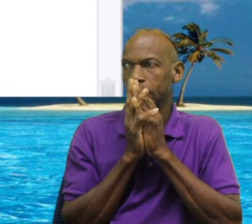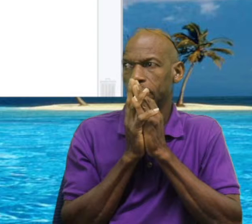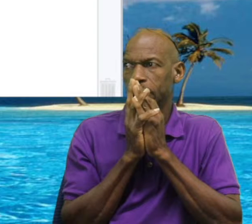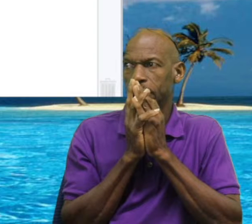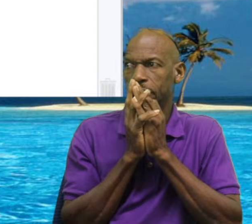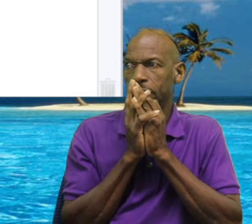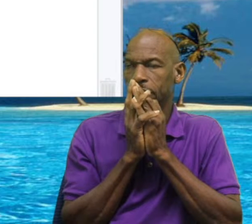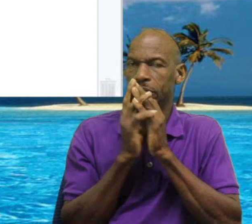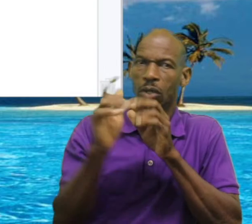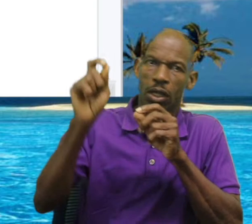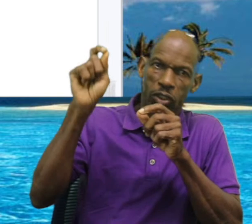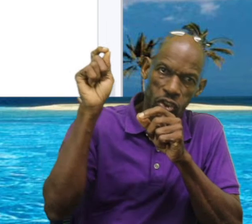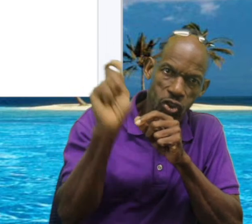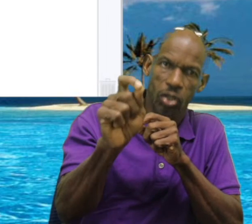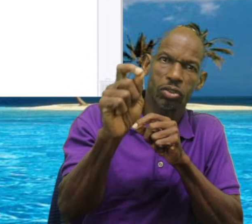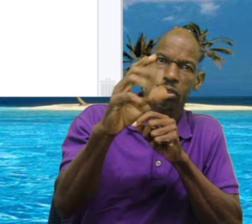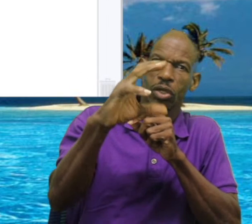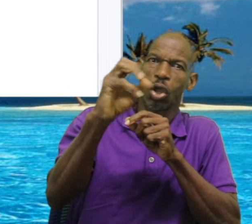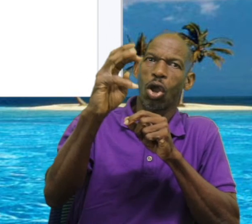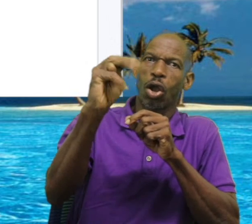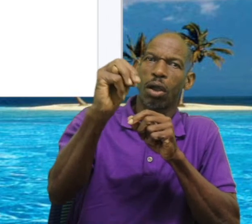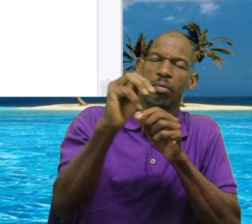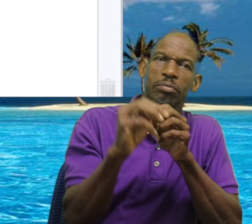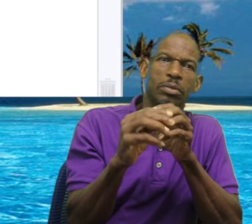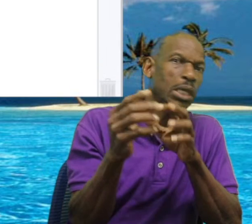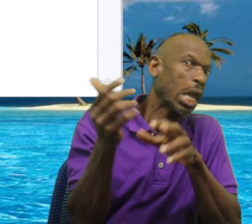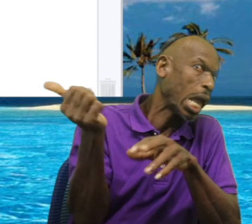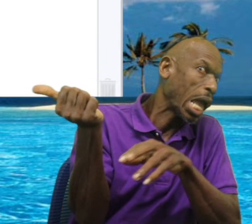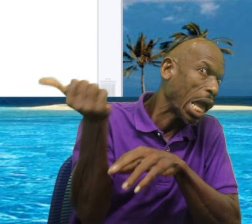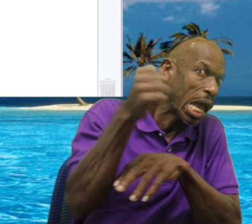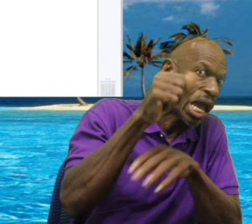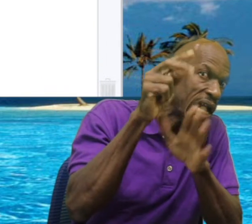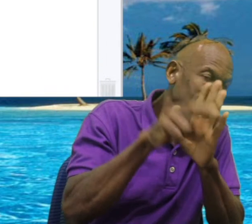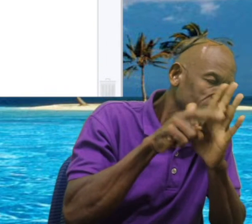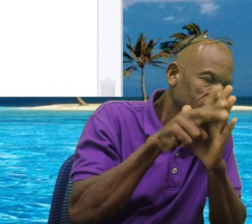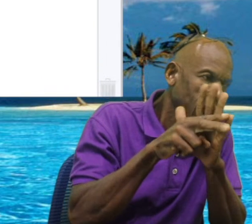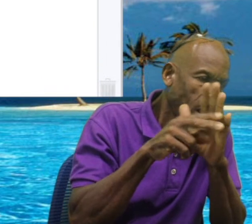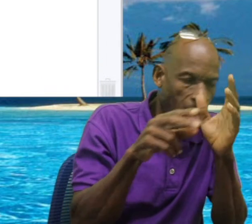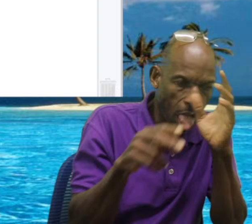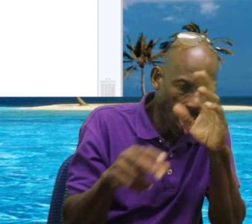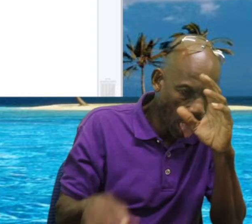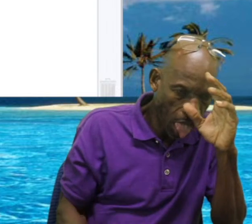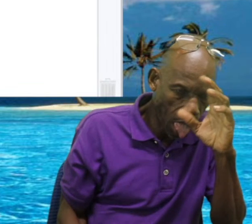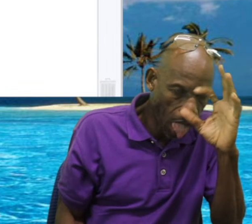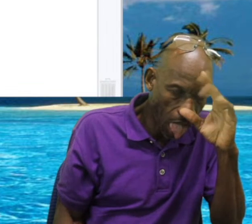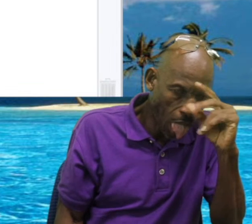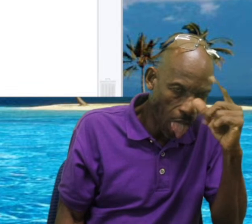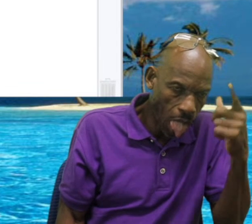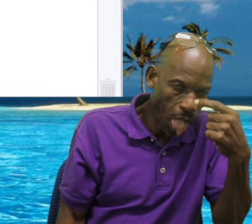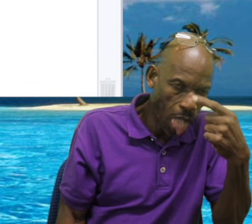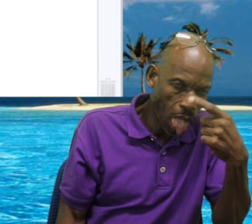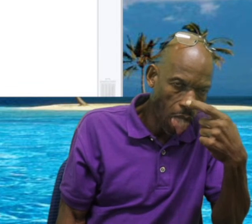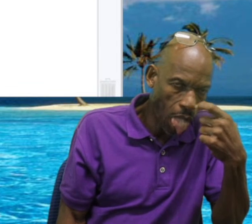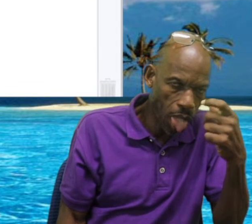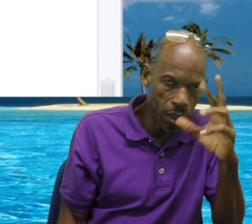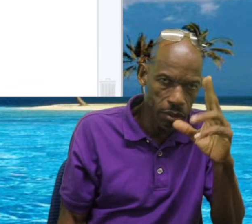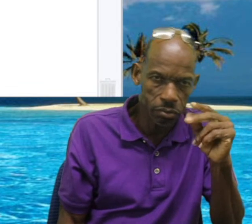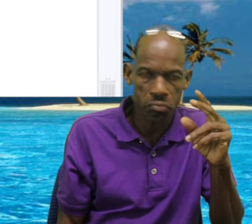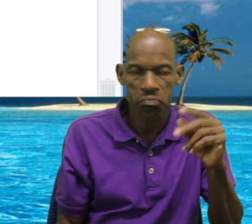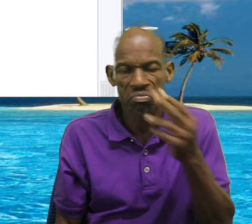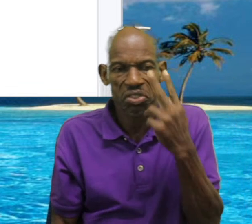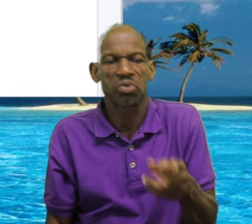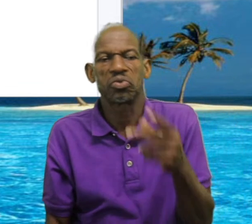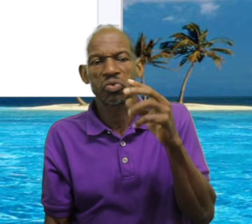deafpioneers.com. That is where you're going to get all your videos. So when you're searching, just go to our website. This is where Deaf